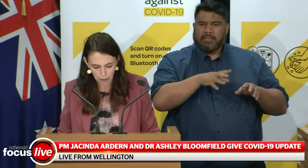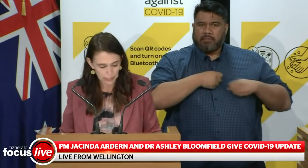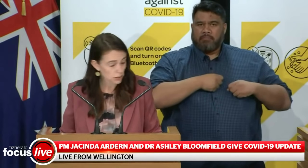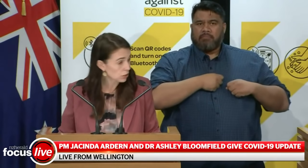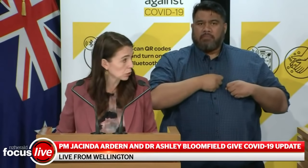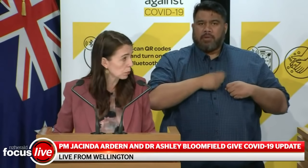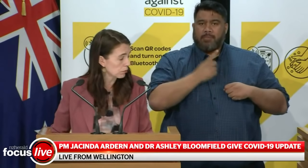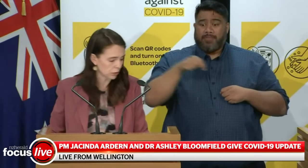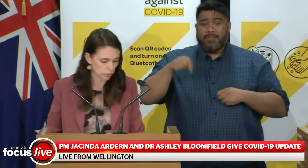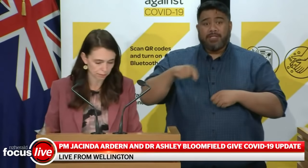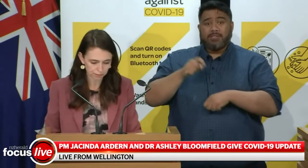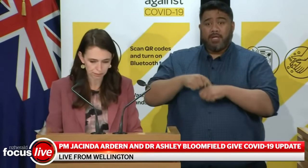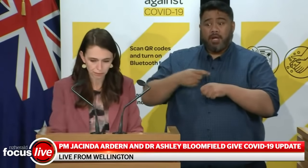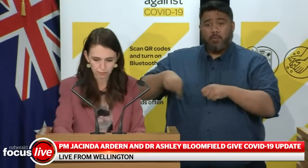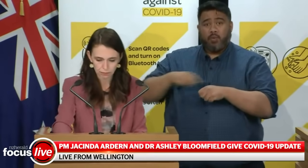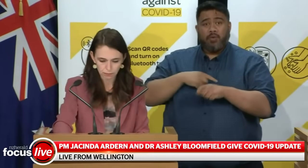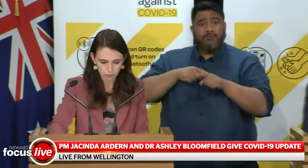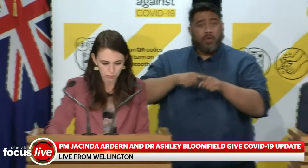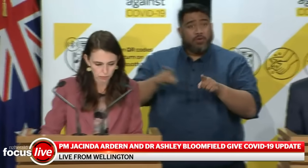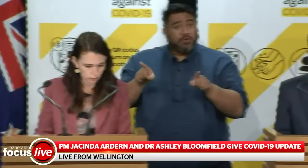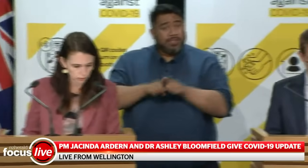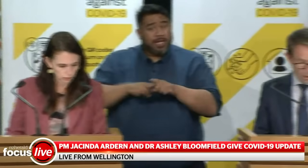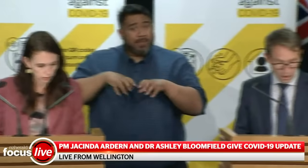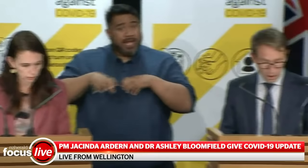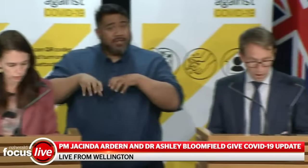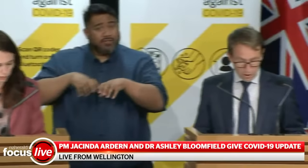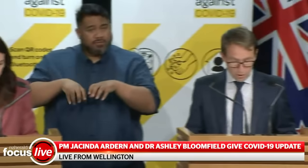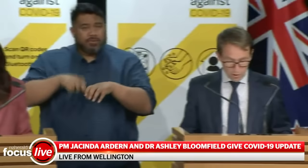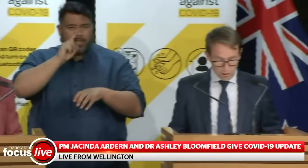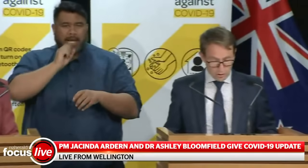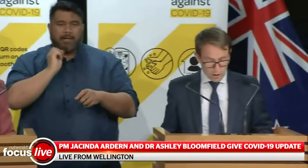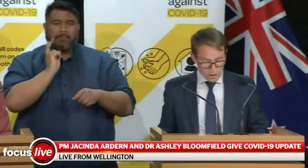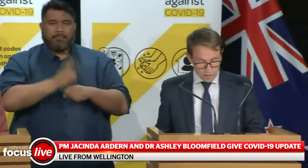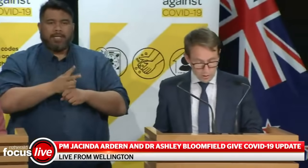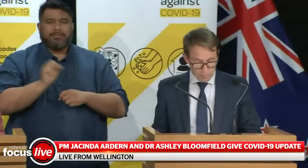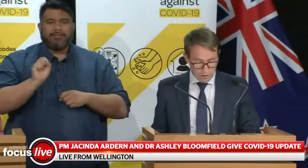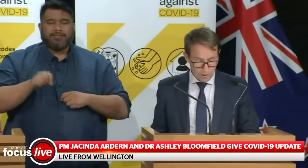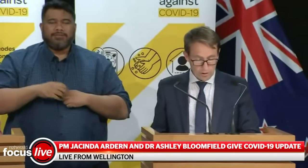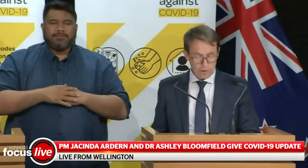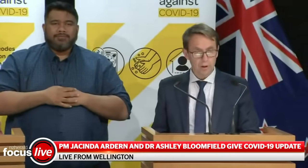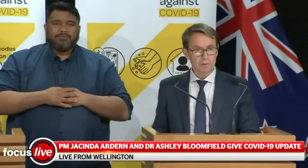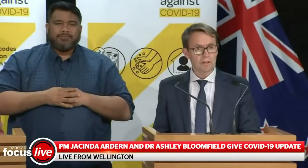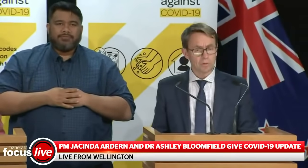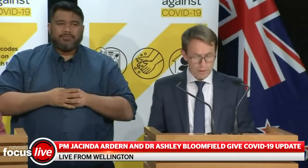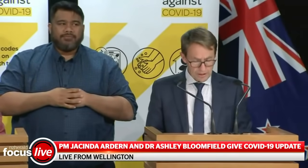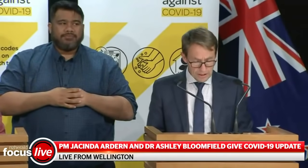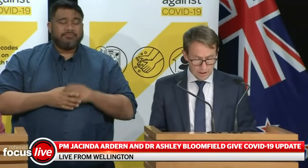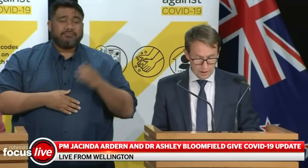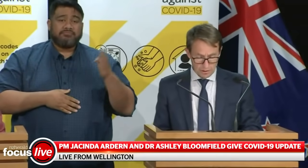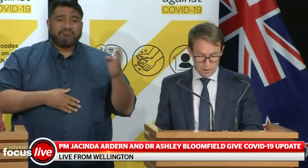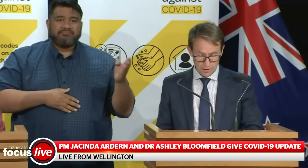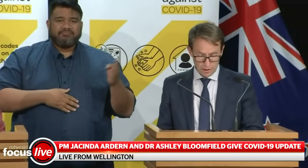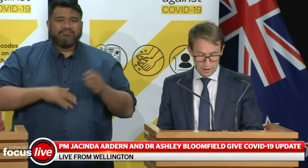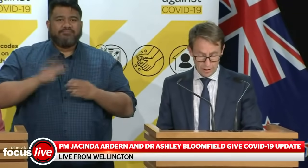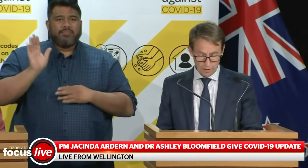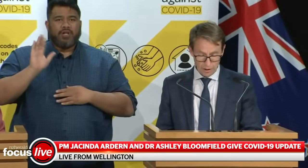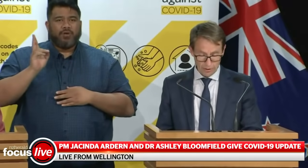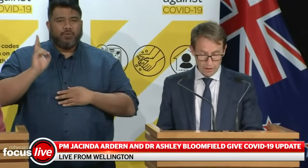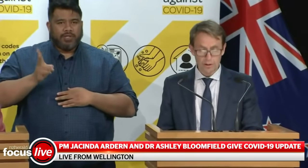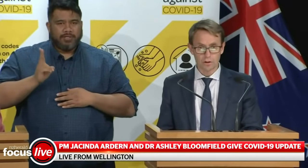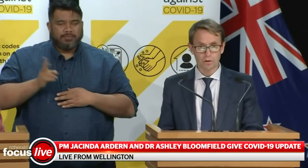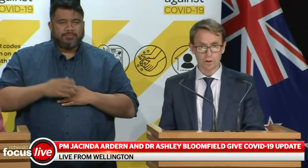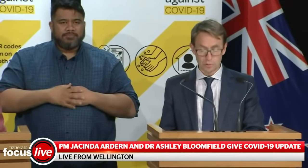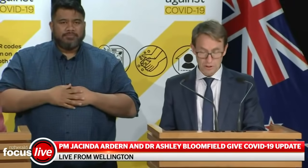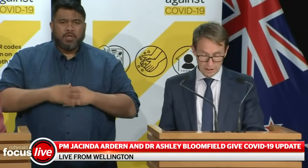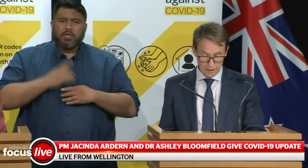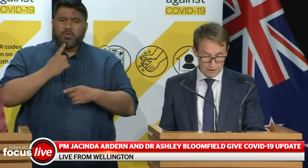I'll now pass to Dr. Bloomfield. Thank you, Prime Minister. Kia ora koutou katoa. So just to update you on the details around